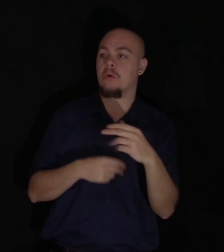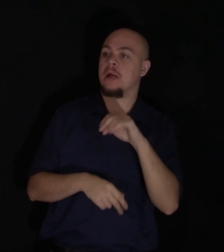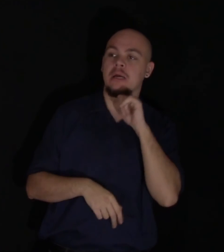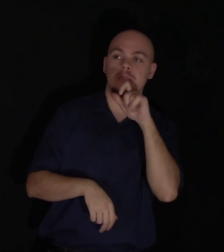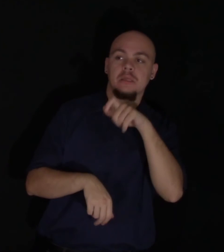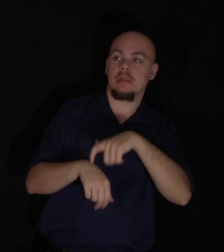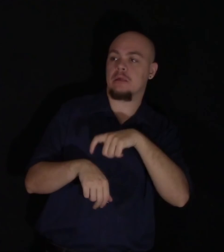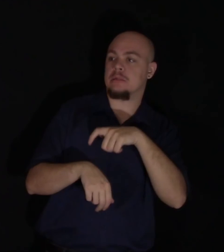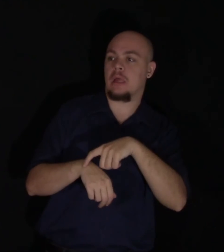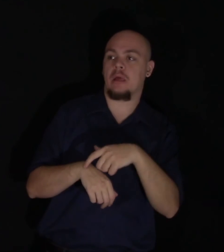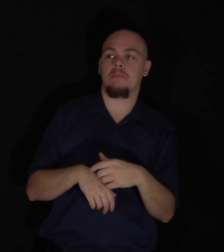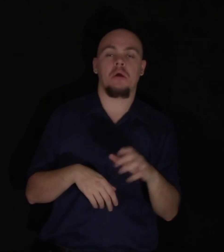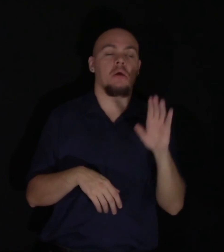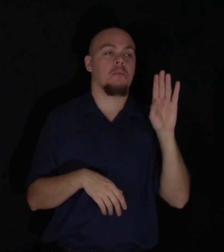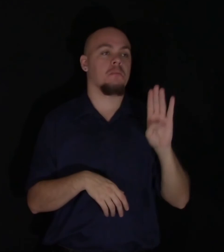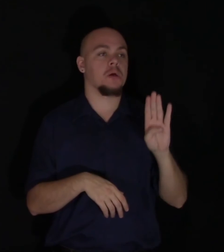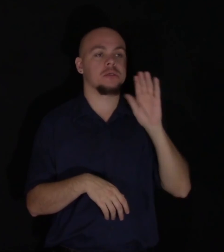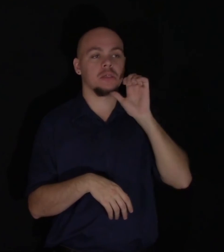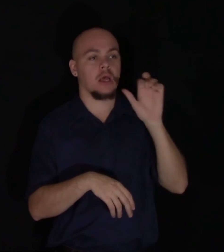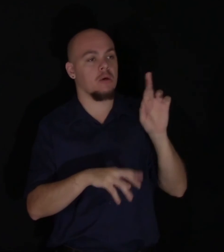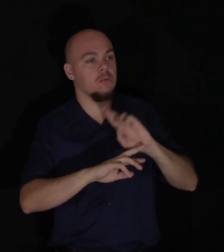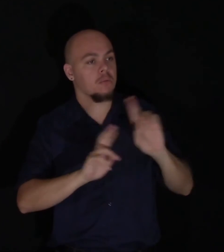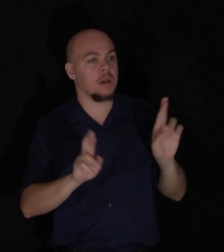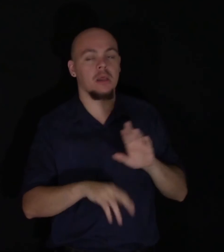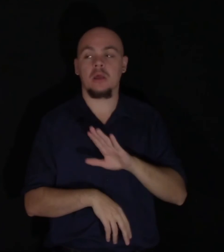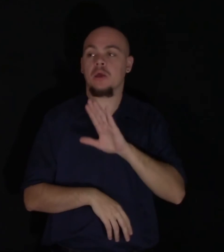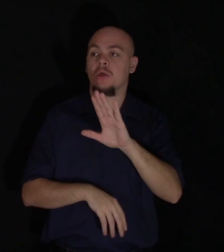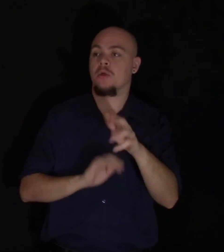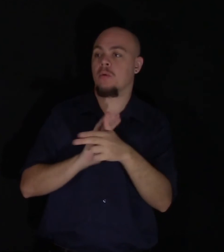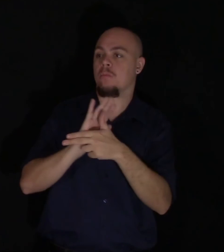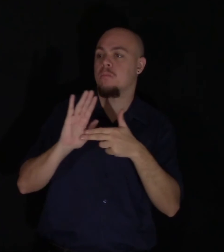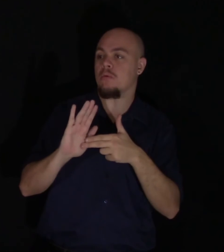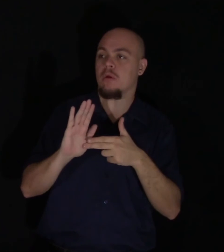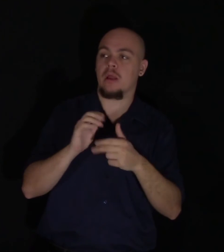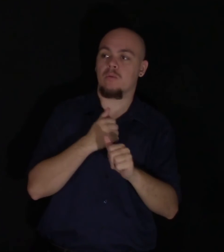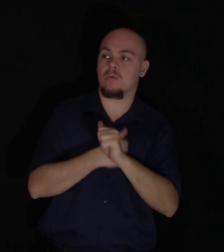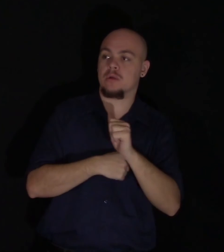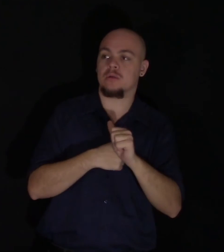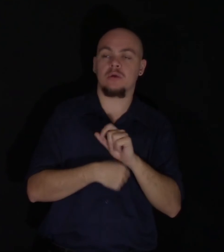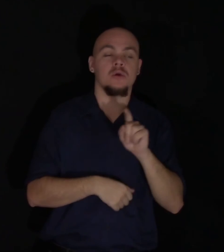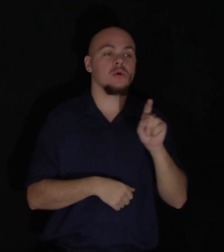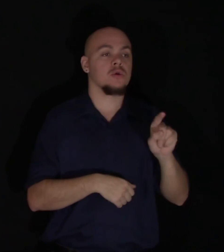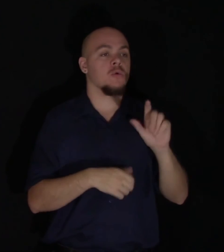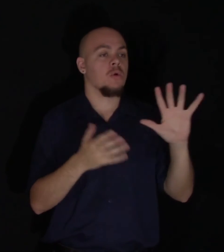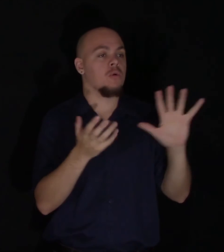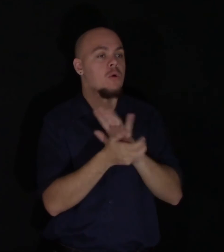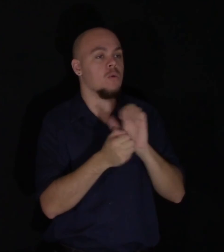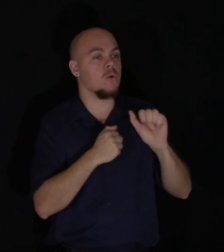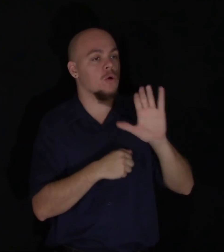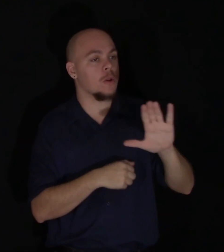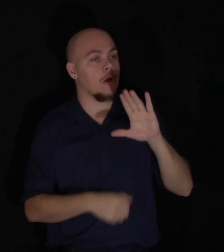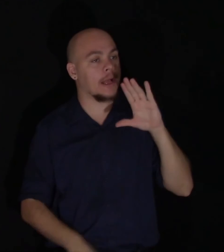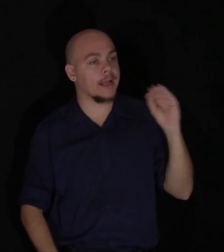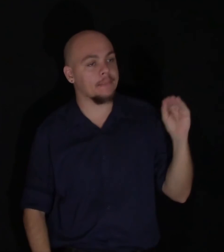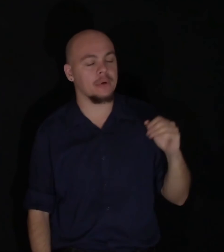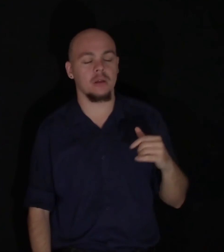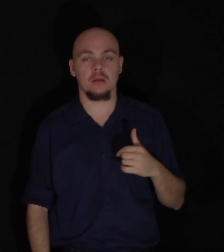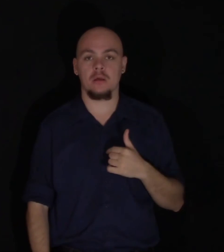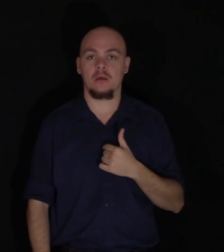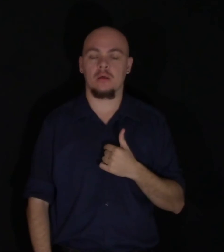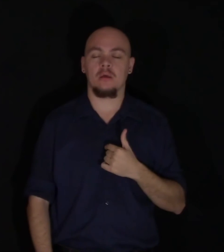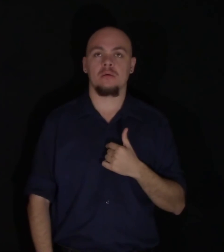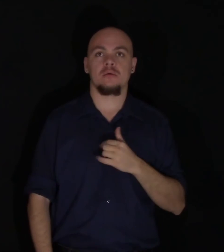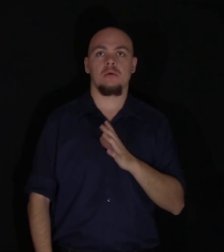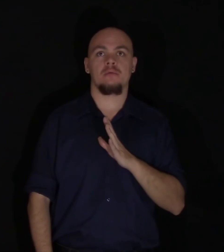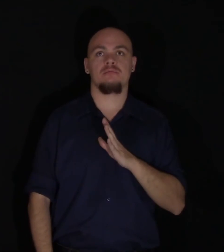not ready for this. You'll jeopardize your brand. You will ruin your company. I was